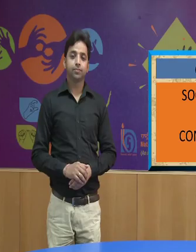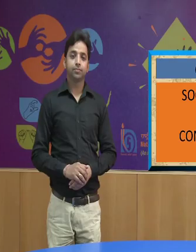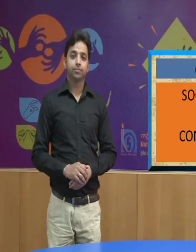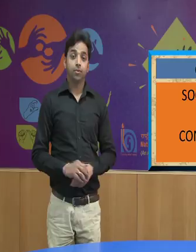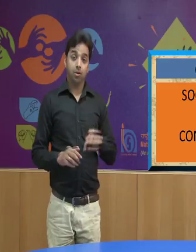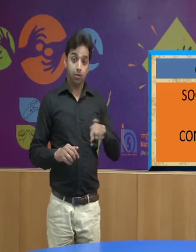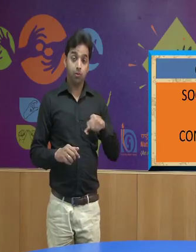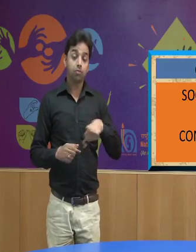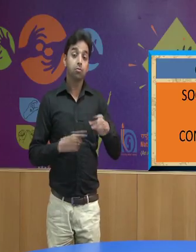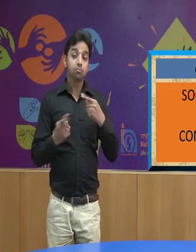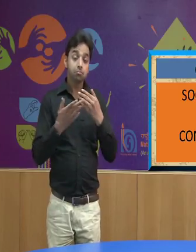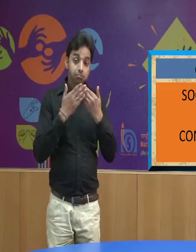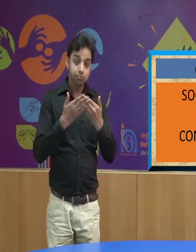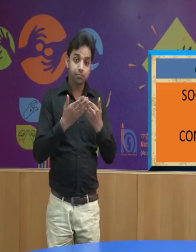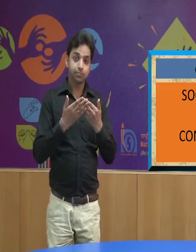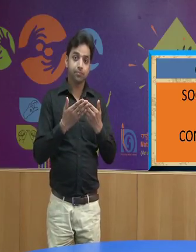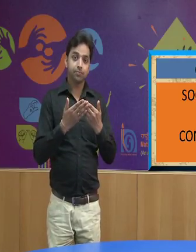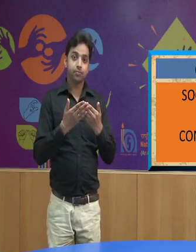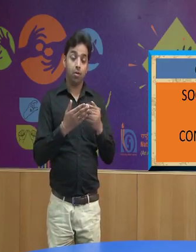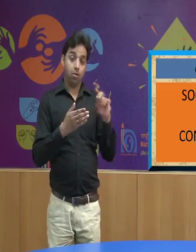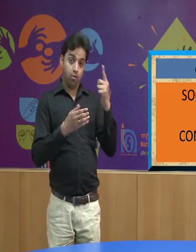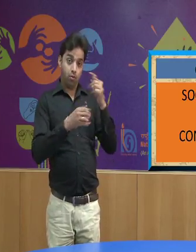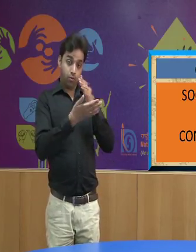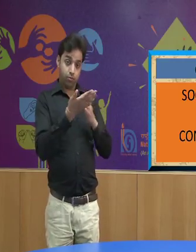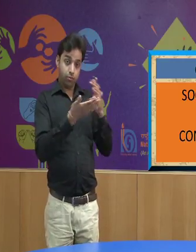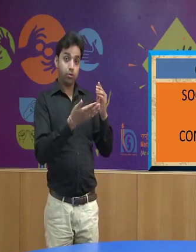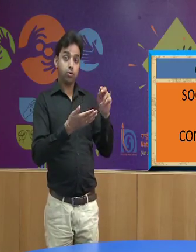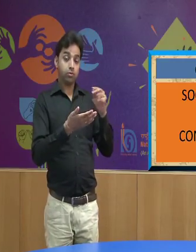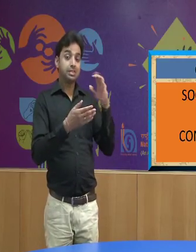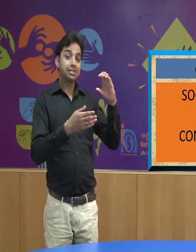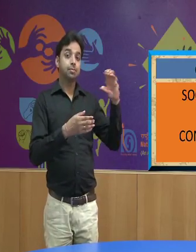Today we will study first part of chapter 20.